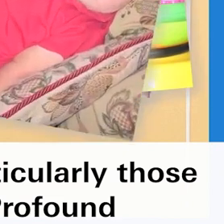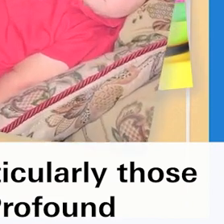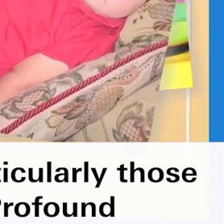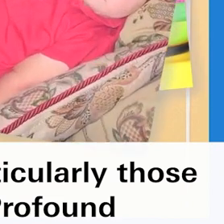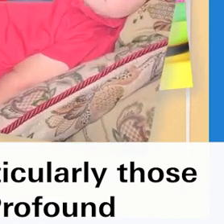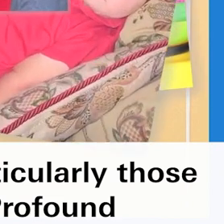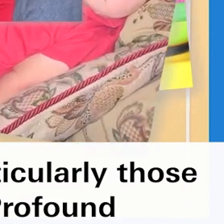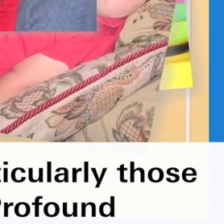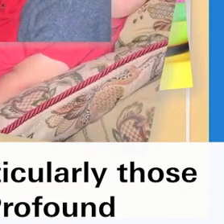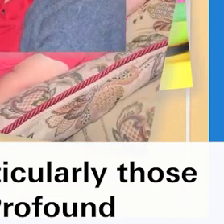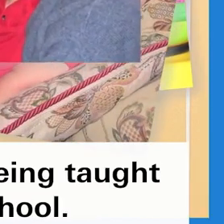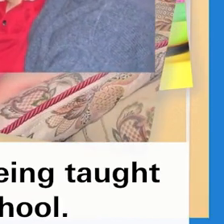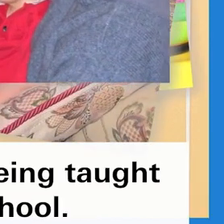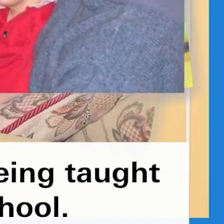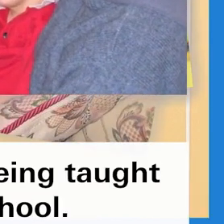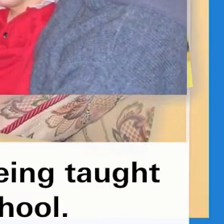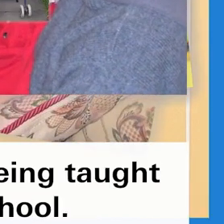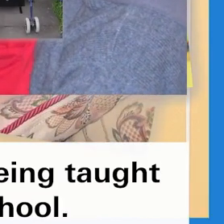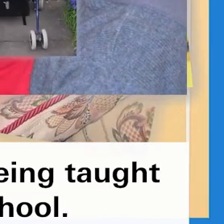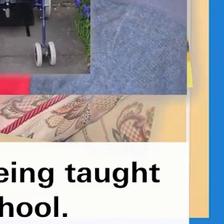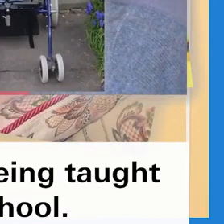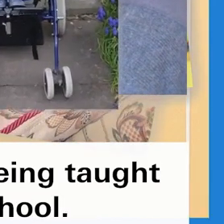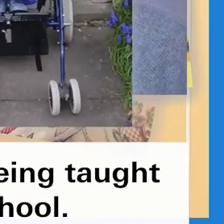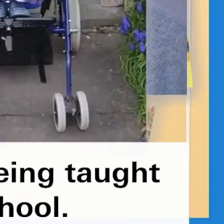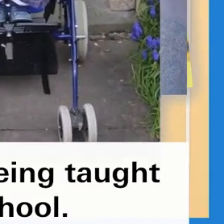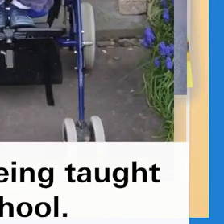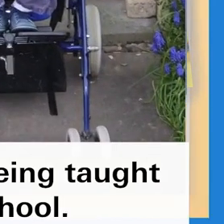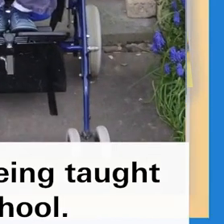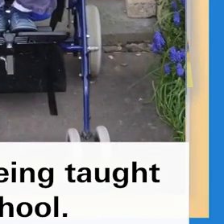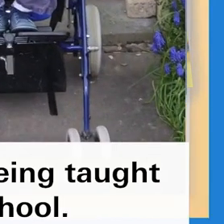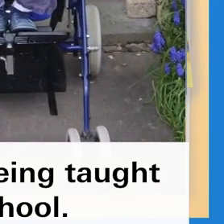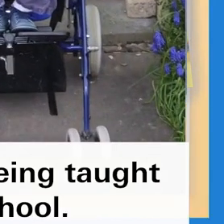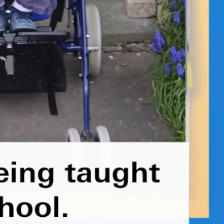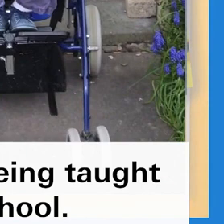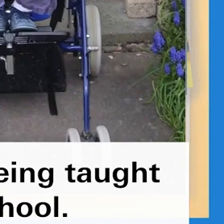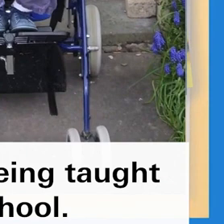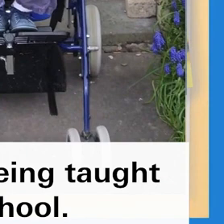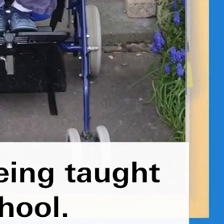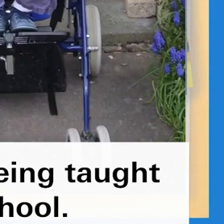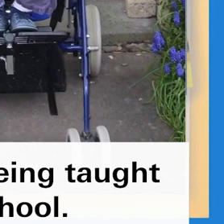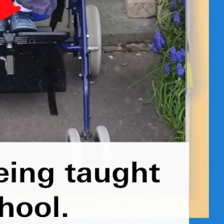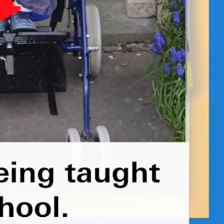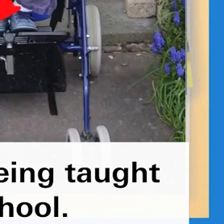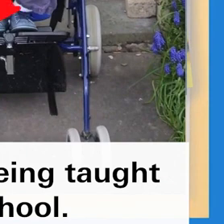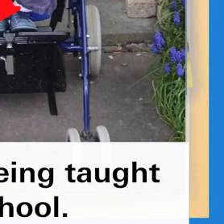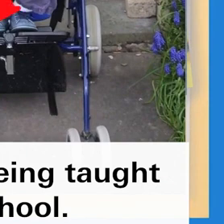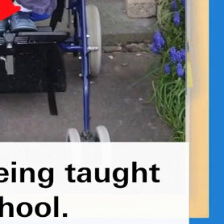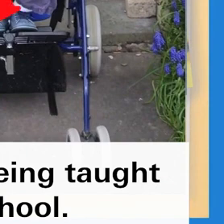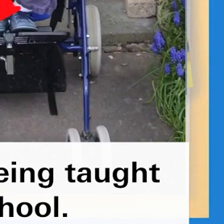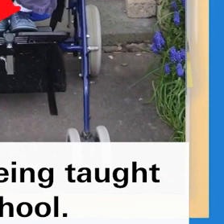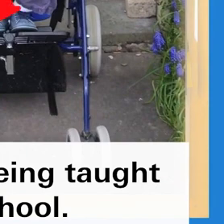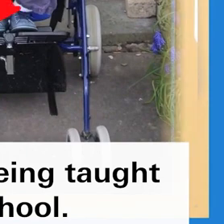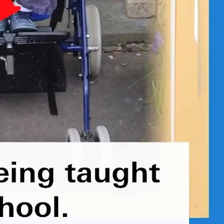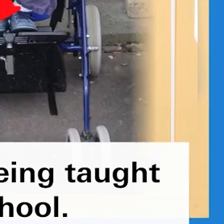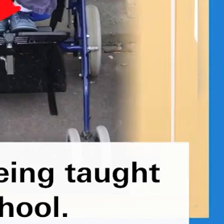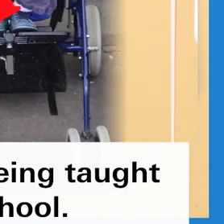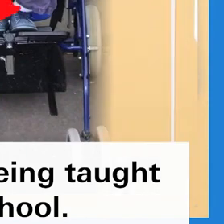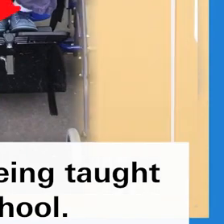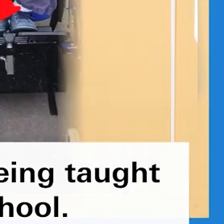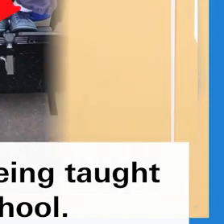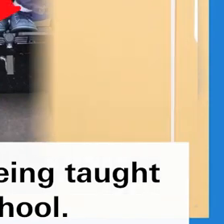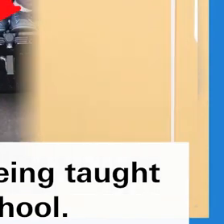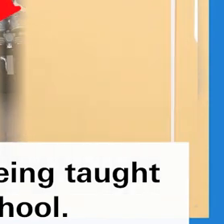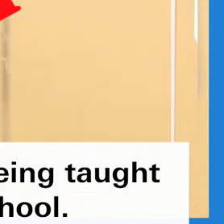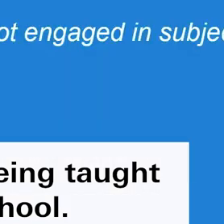was, with profound and multiple learning difficulties, being taught literacy does not happen at school.